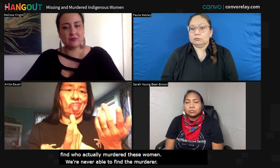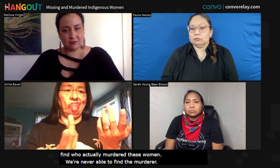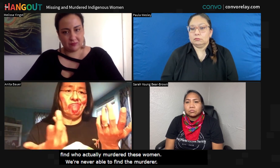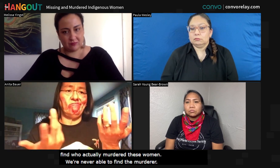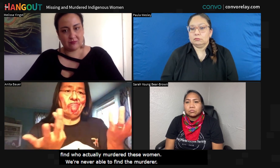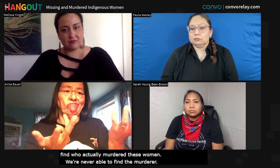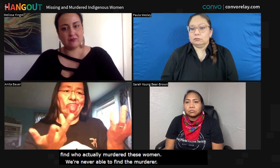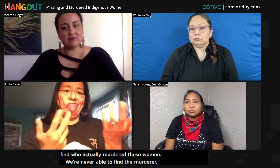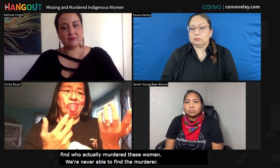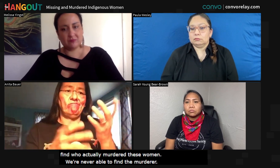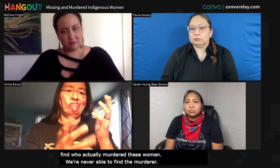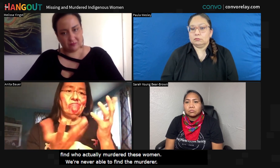missing children